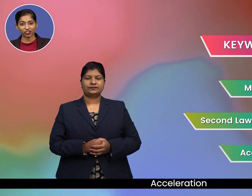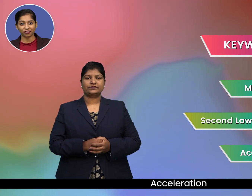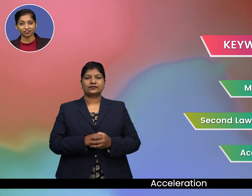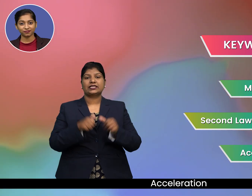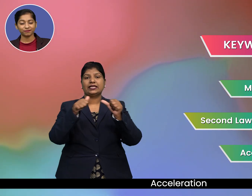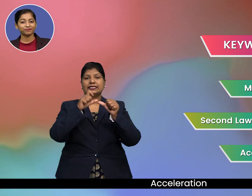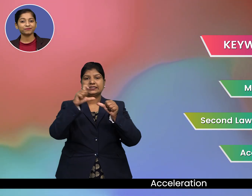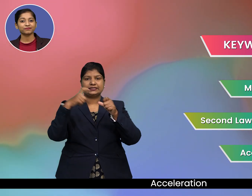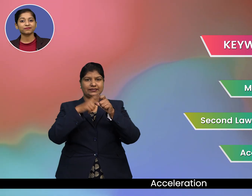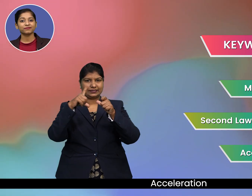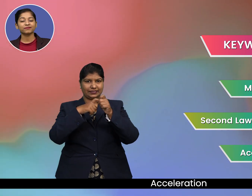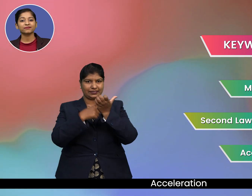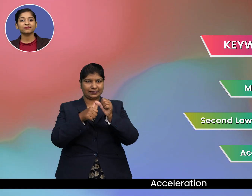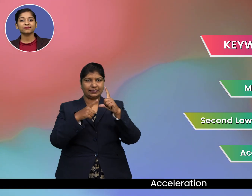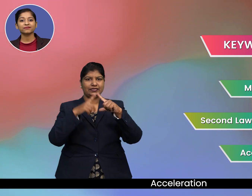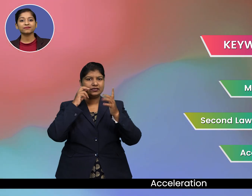acceleration.